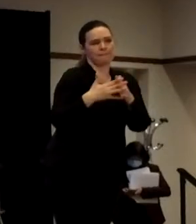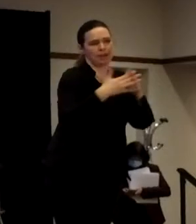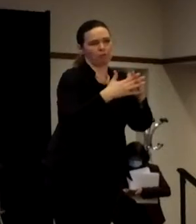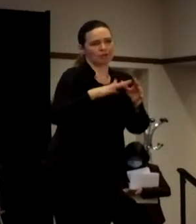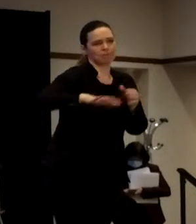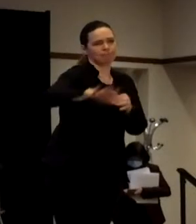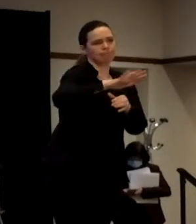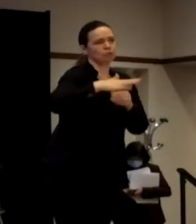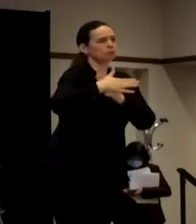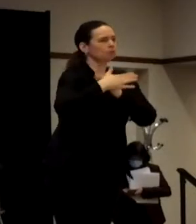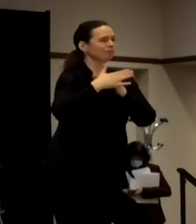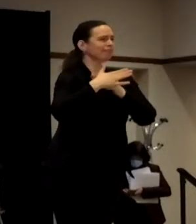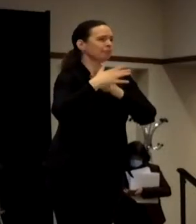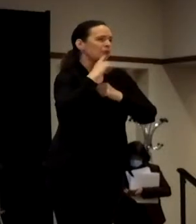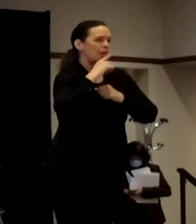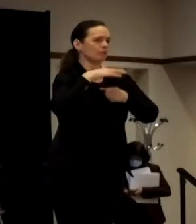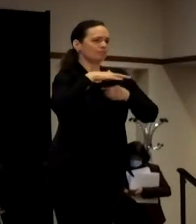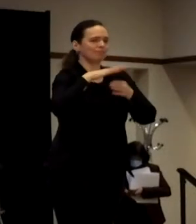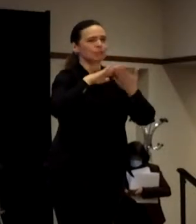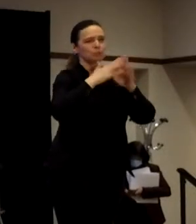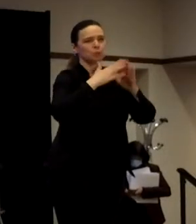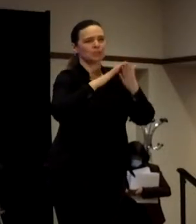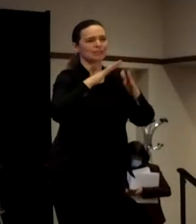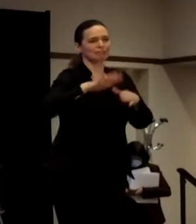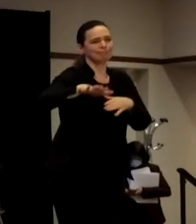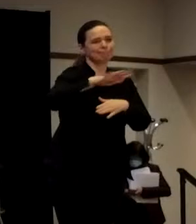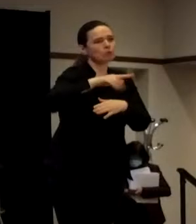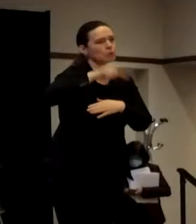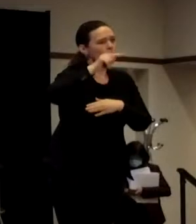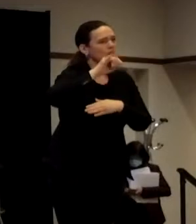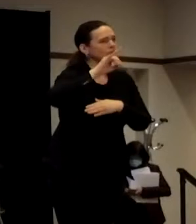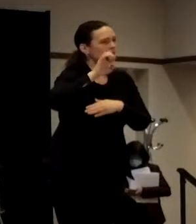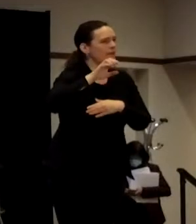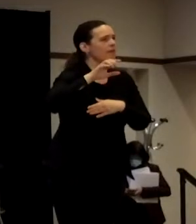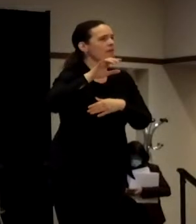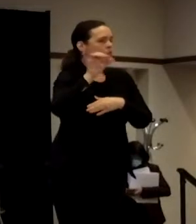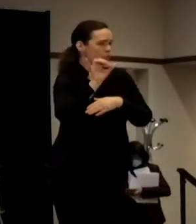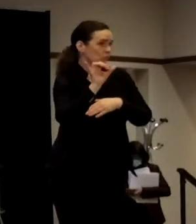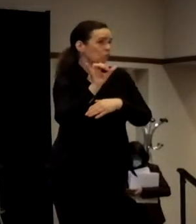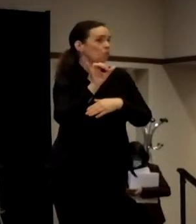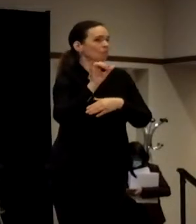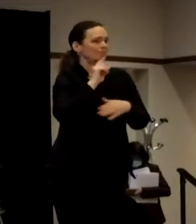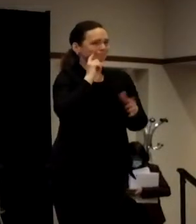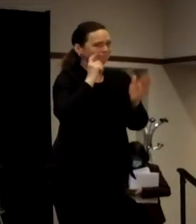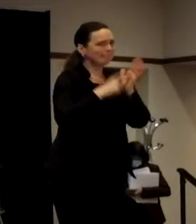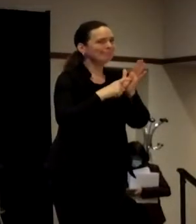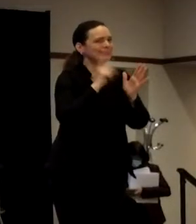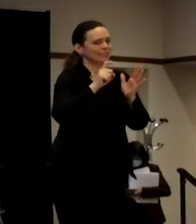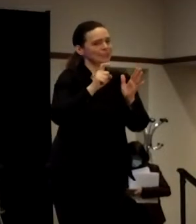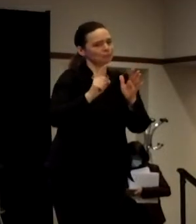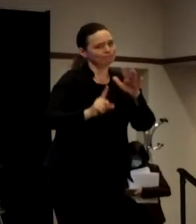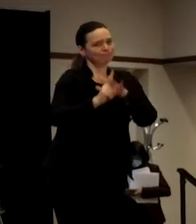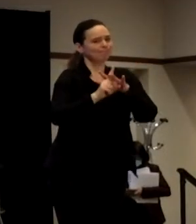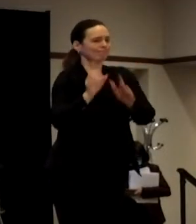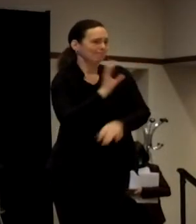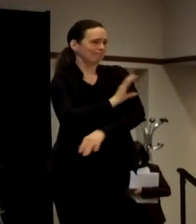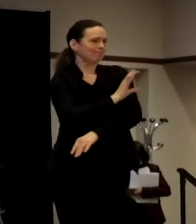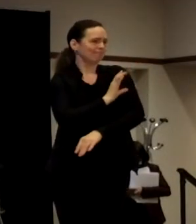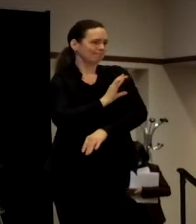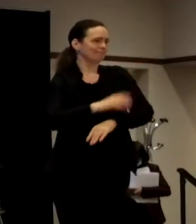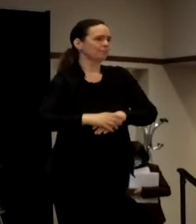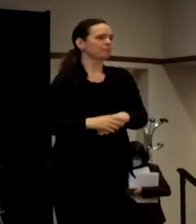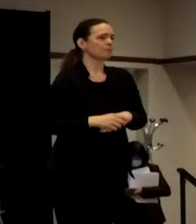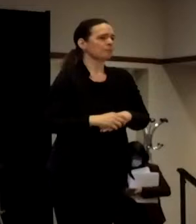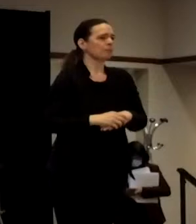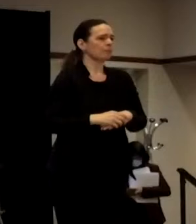eligible members of the New American population vaccinated as well. We continue to work with our partners